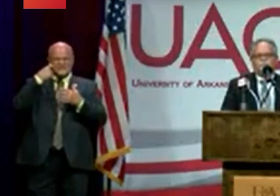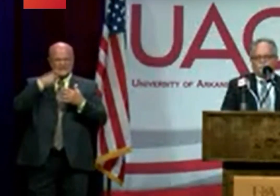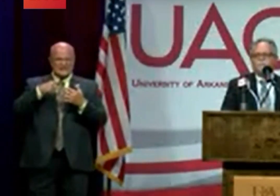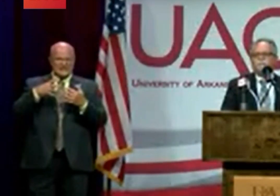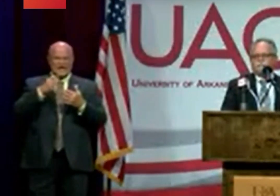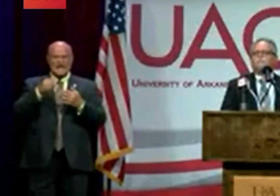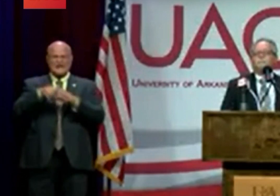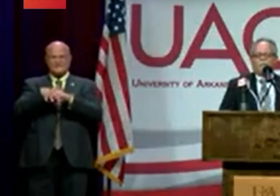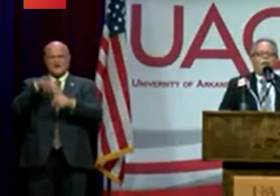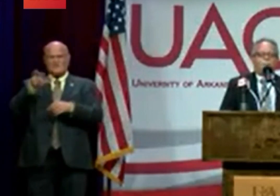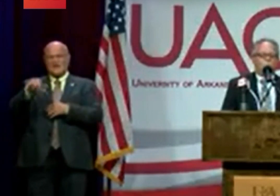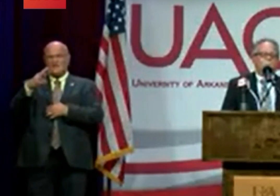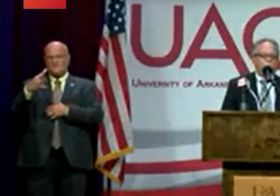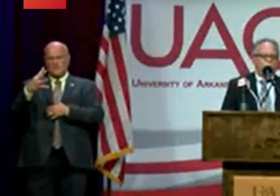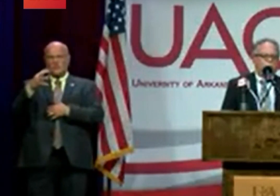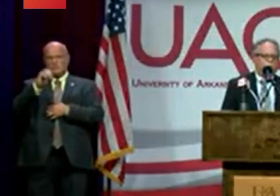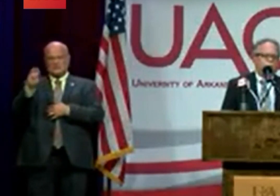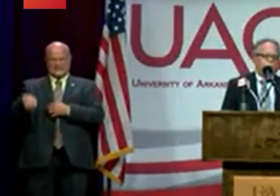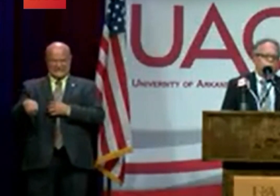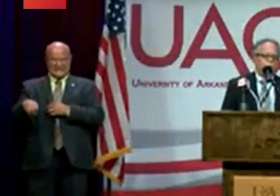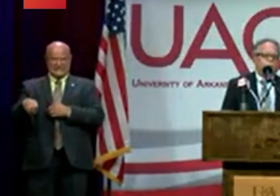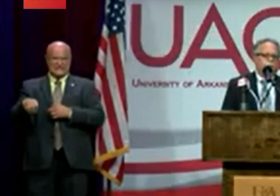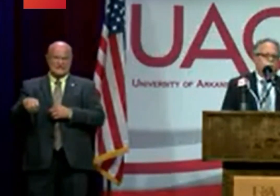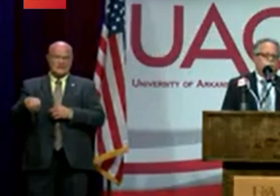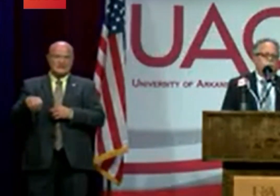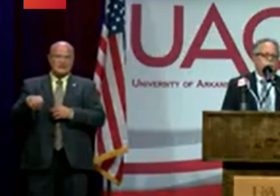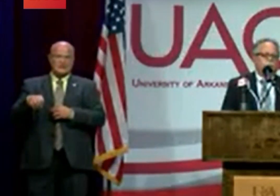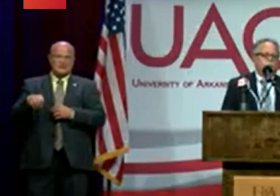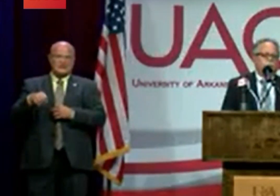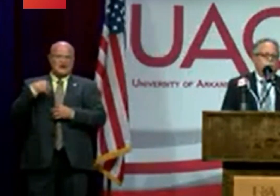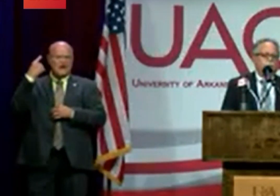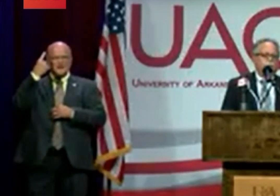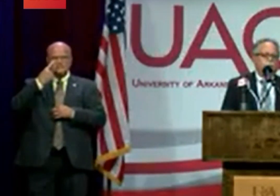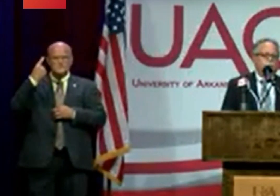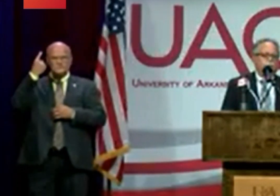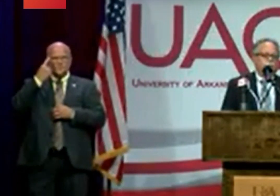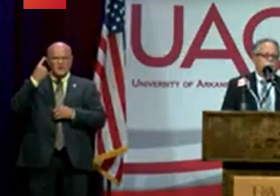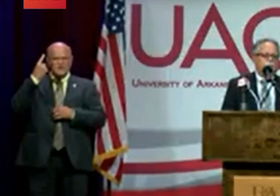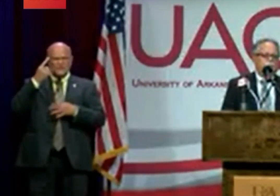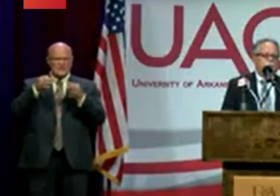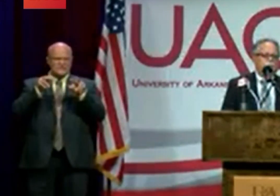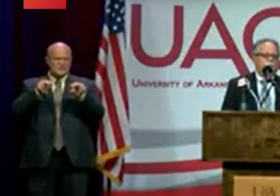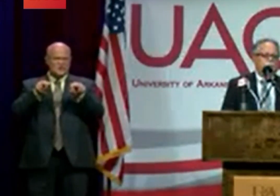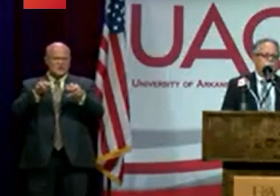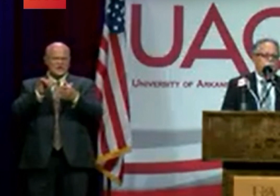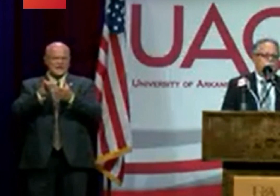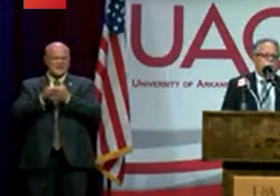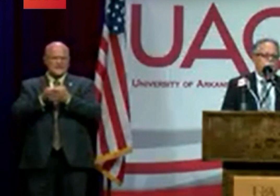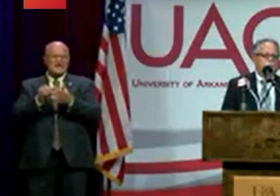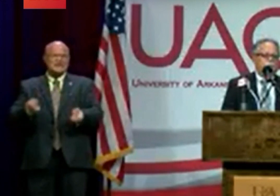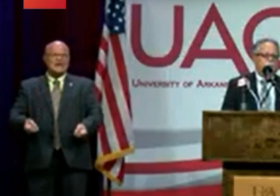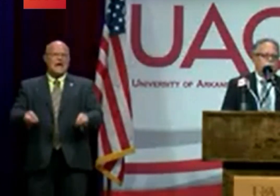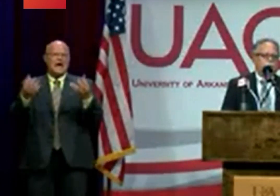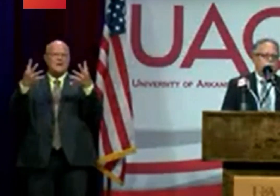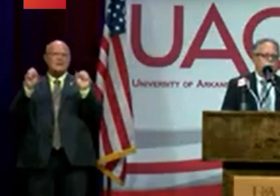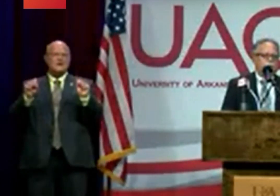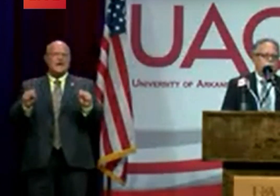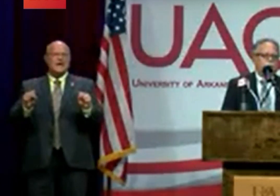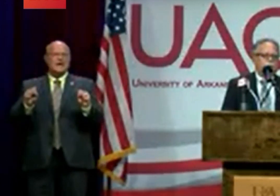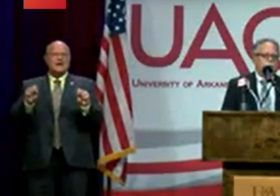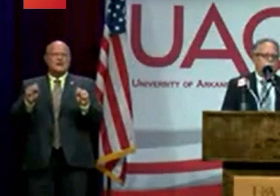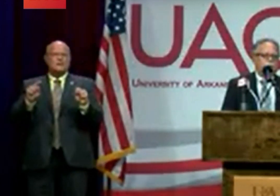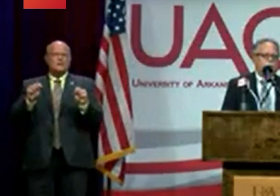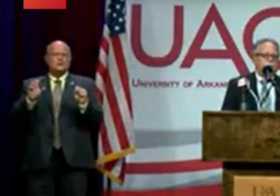recently. And out of that 4%, I'm wondering if you're looking at that number, how many are able